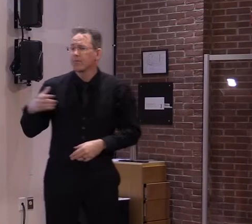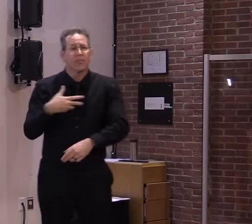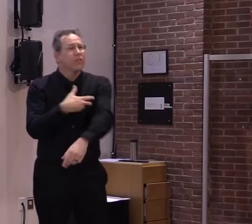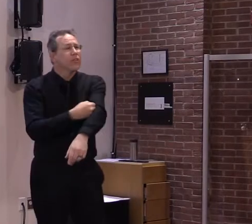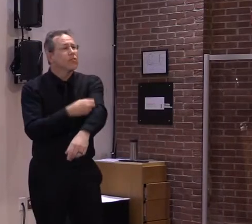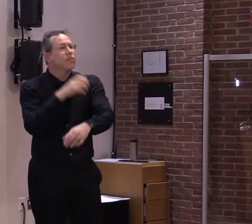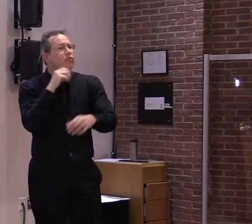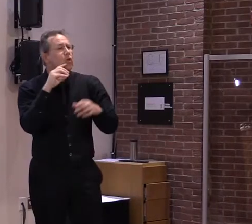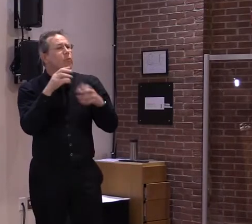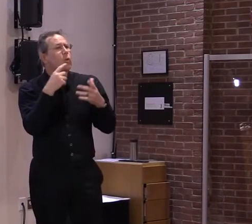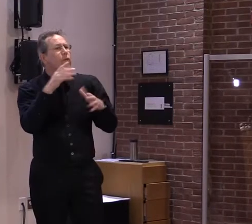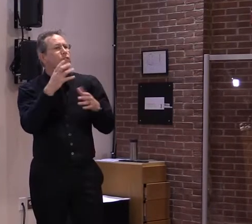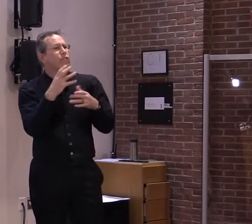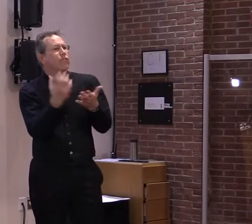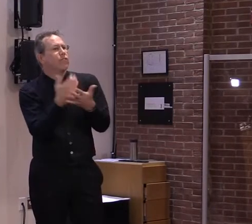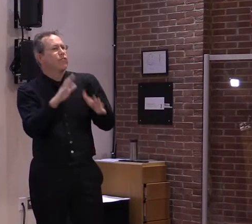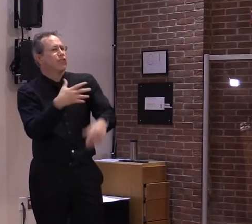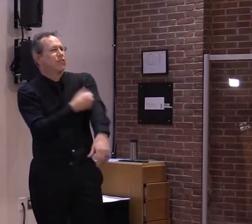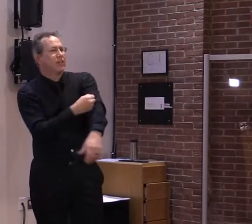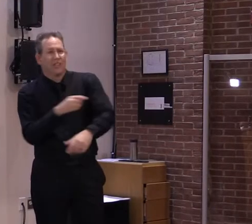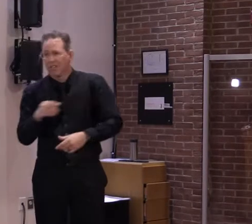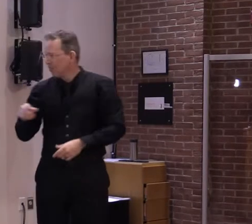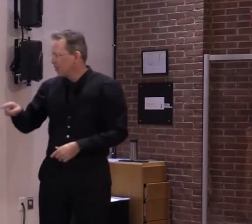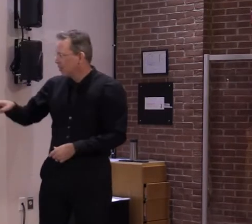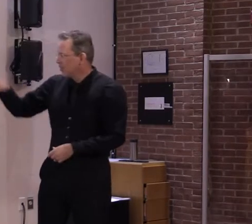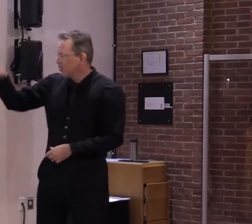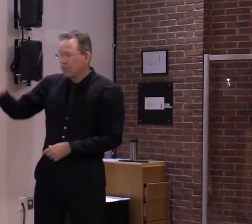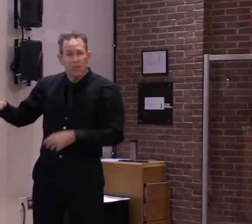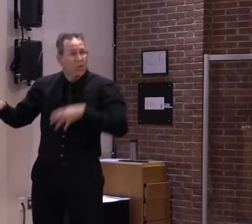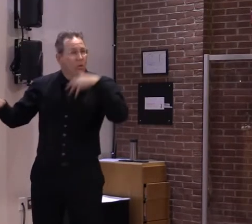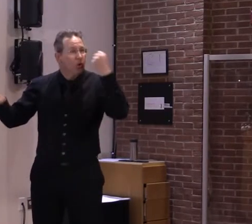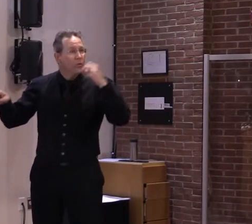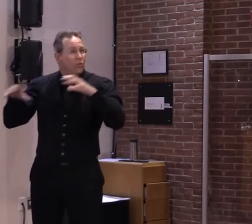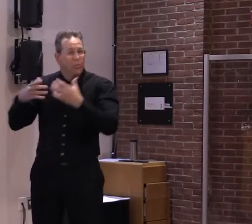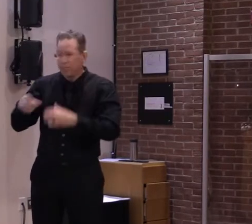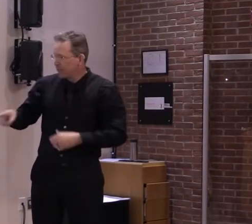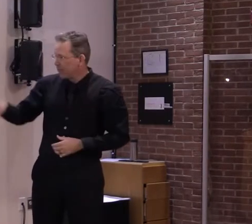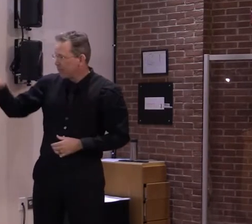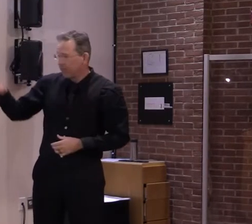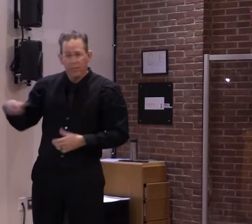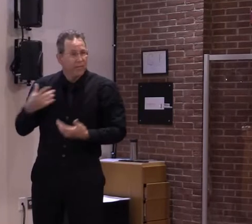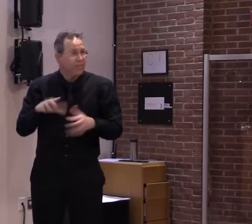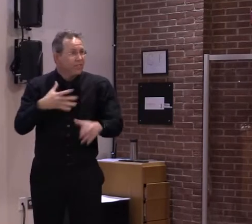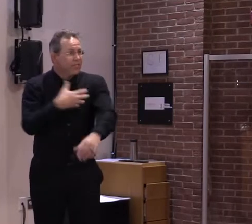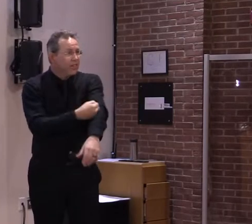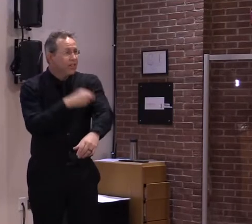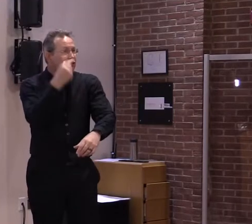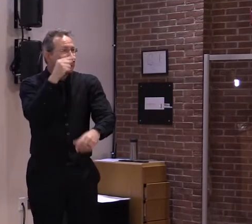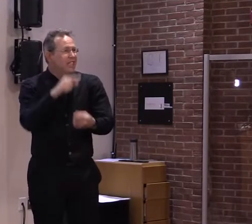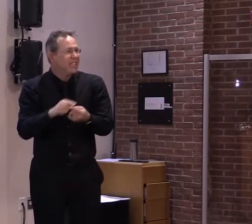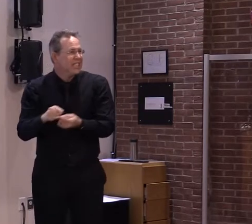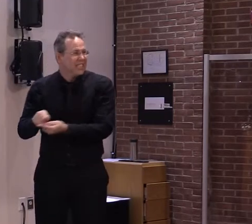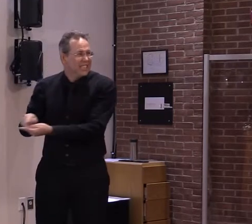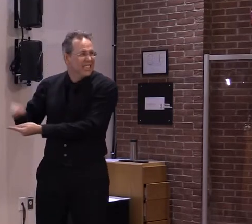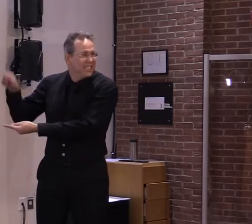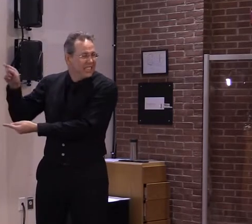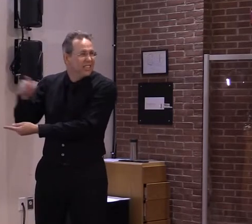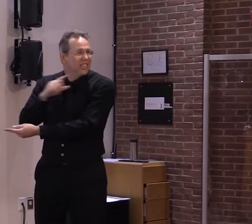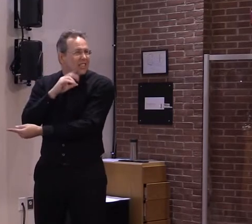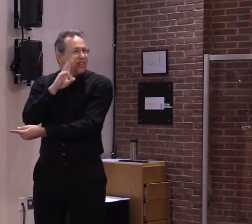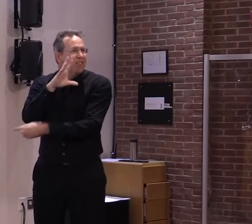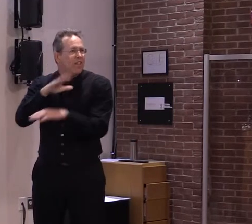the CDC, Vermont continues to rank as the top state in terms of those 65 and older who have started or completed